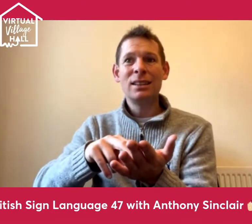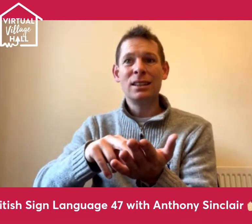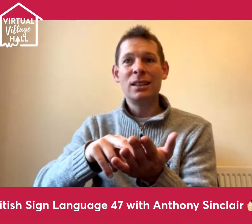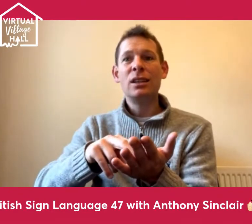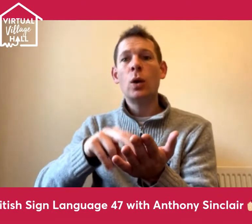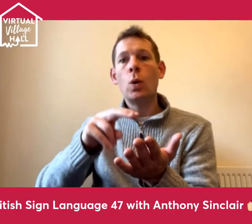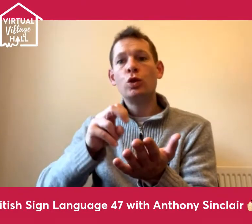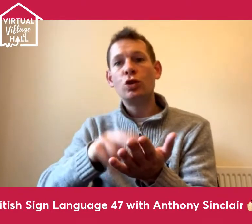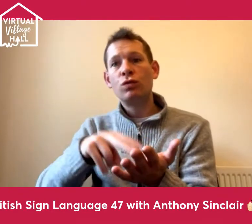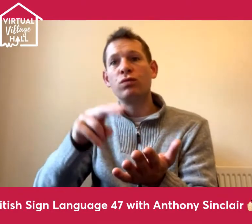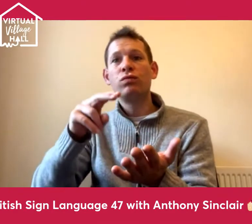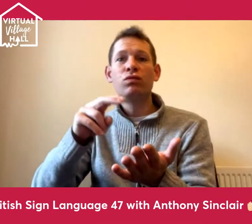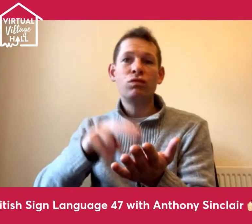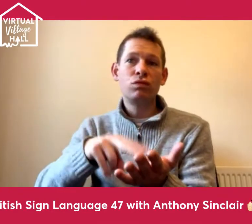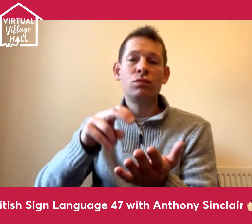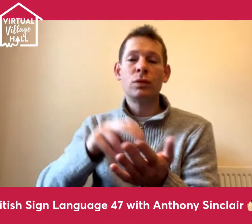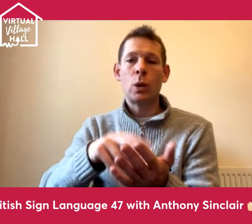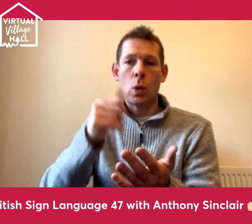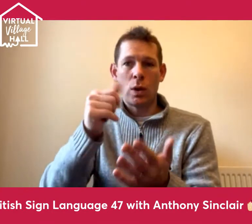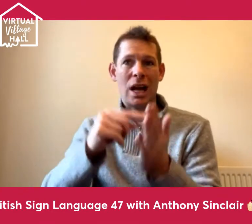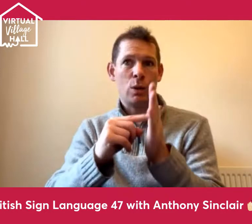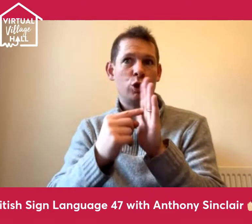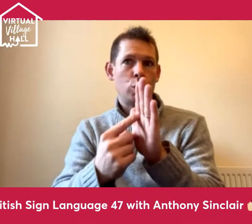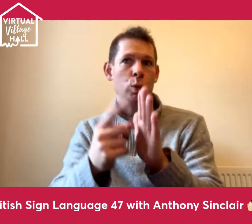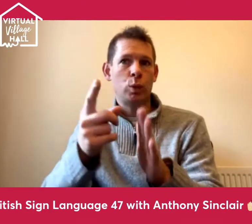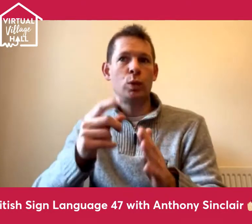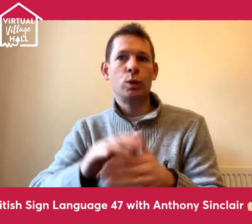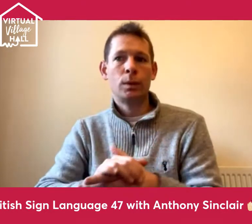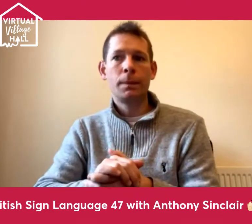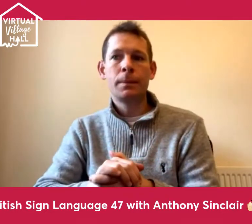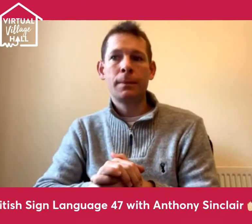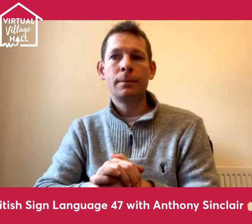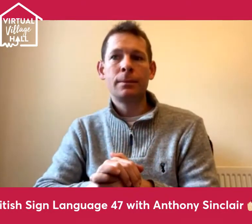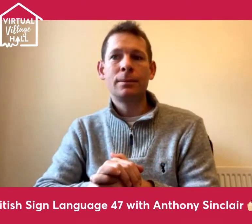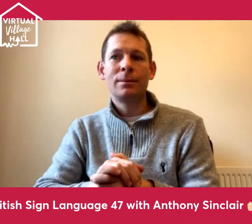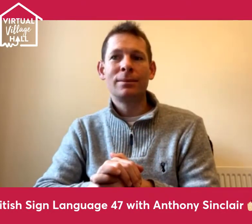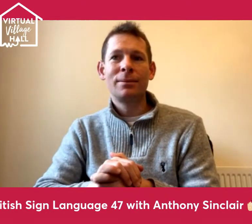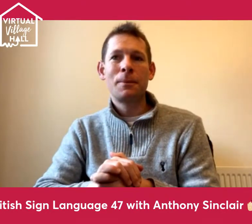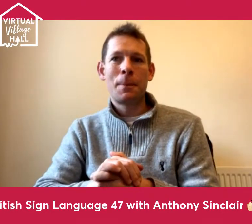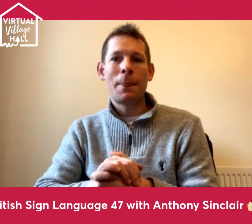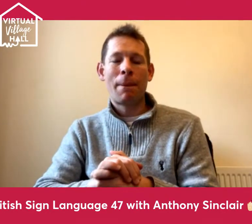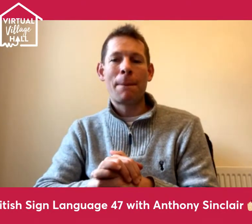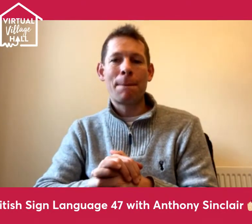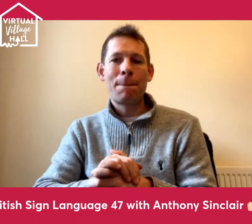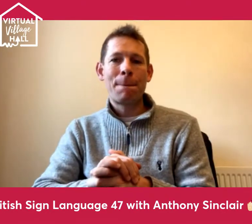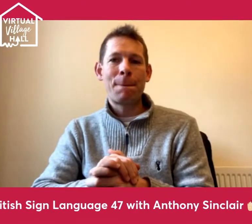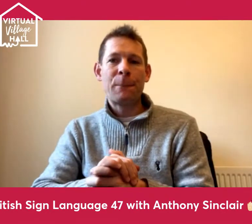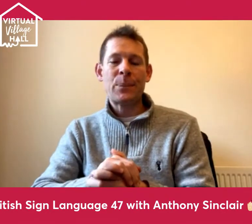quickly, look how we can show it. Or if we're just bouncing slowly, we can show that as well.